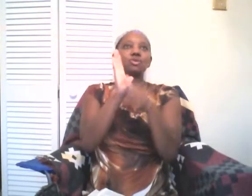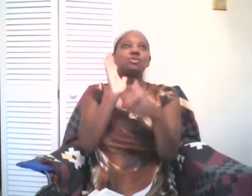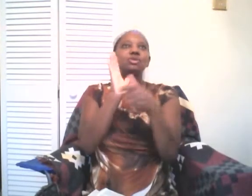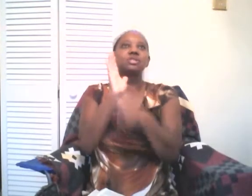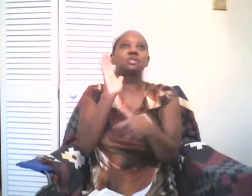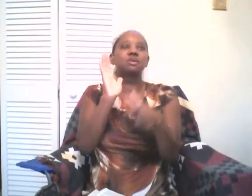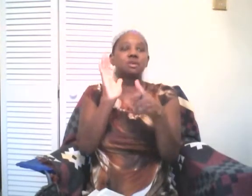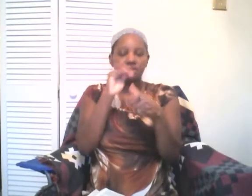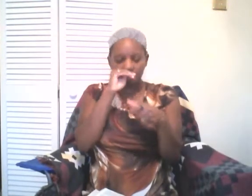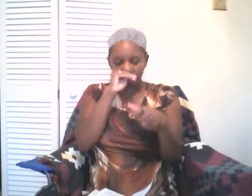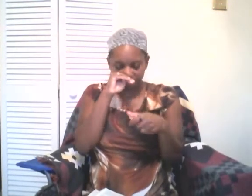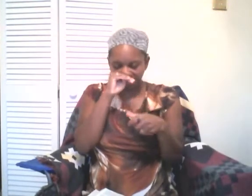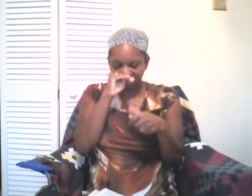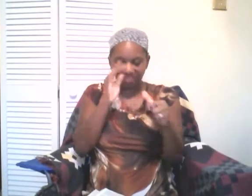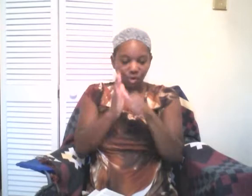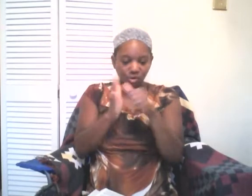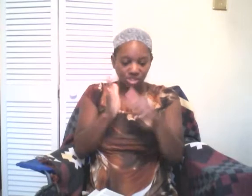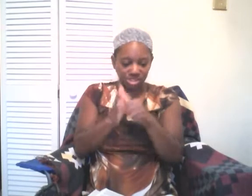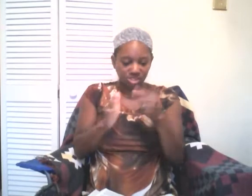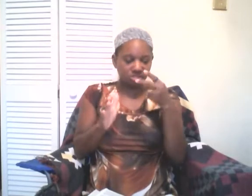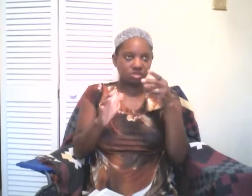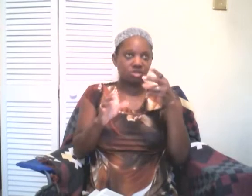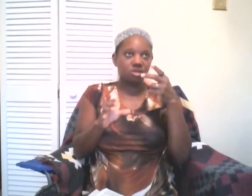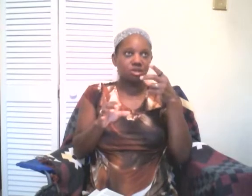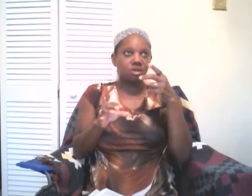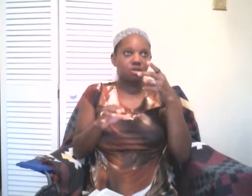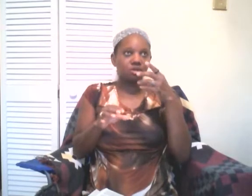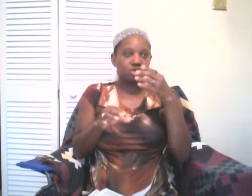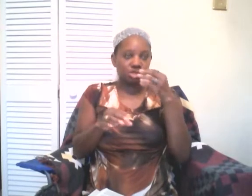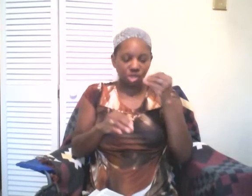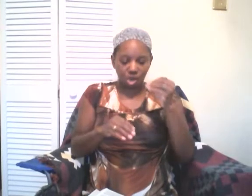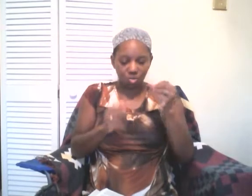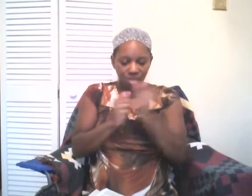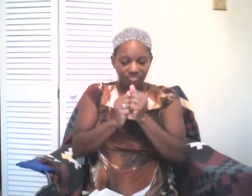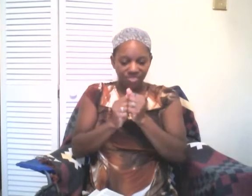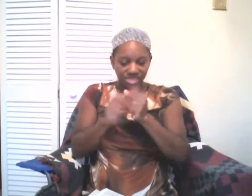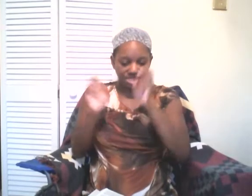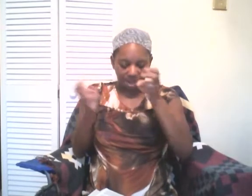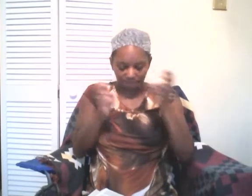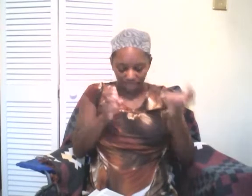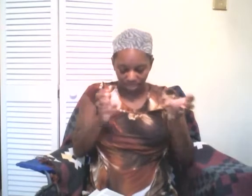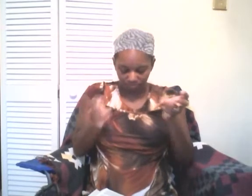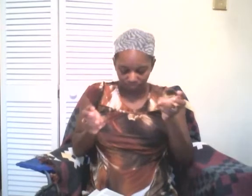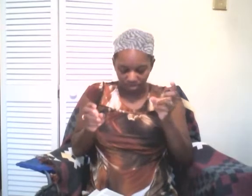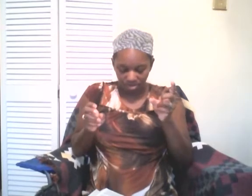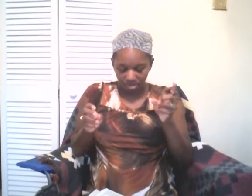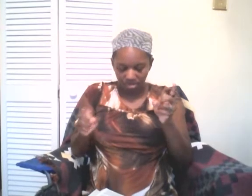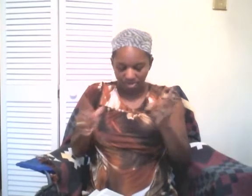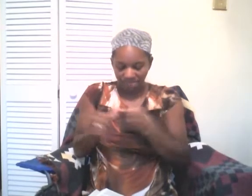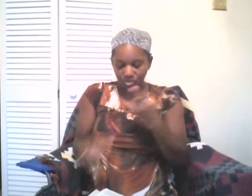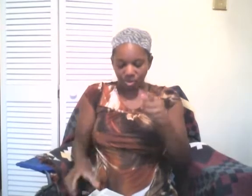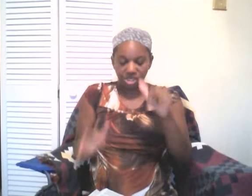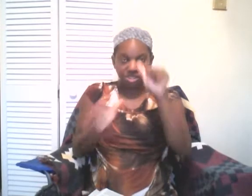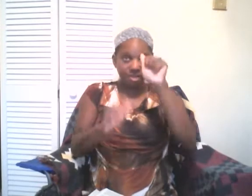Chapters and verses to go with this topic. My first one is